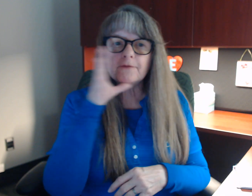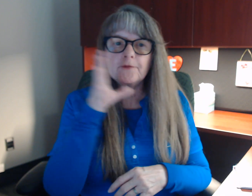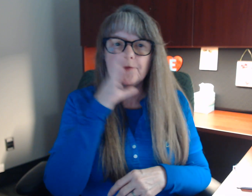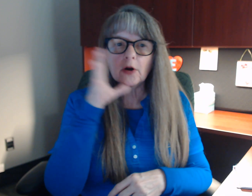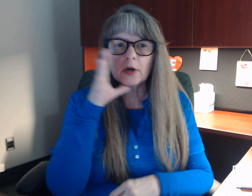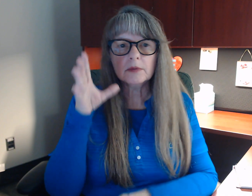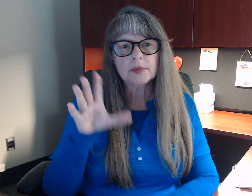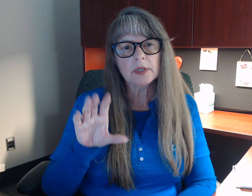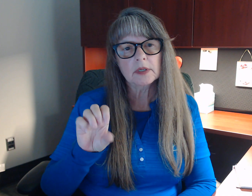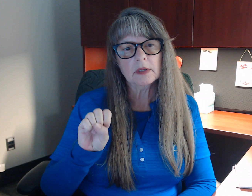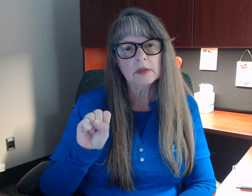Farmed